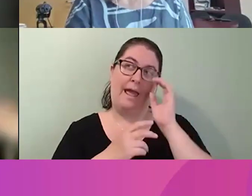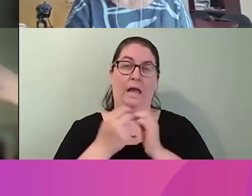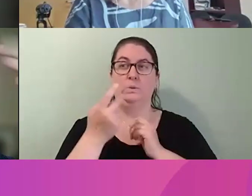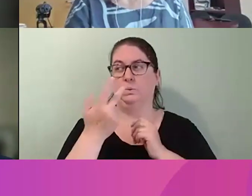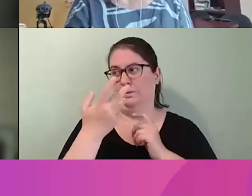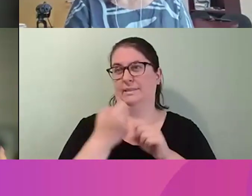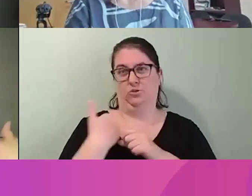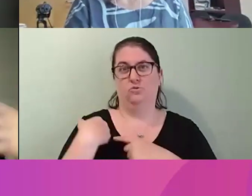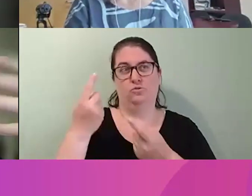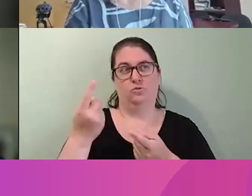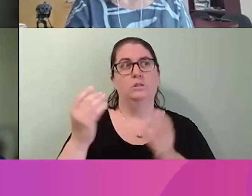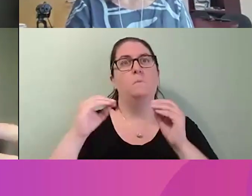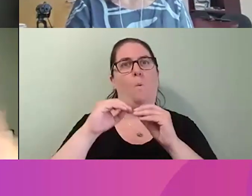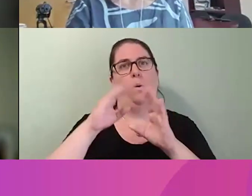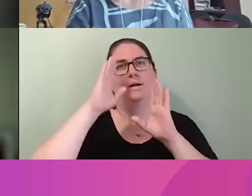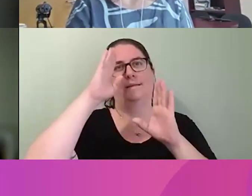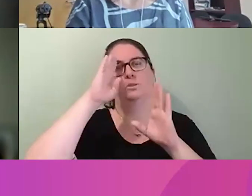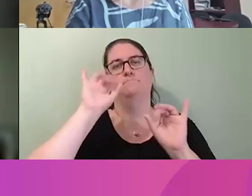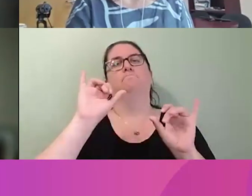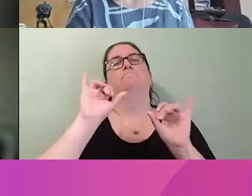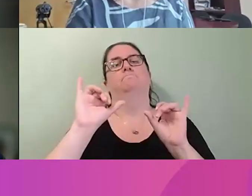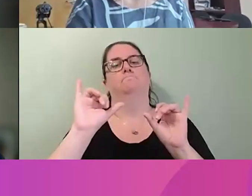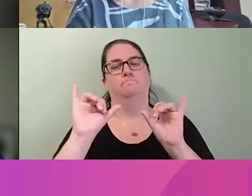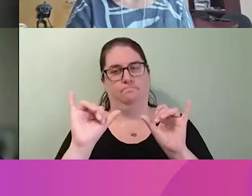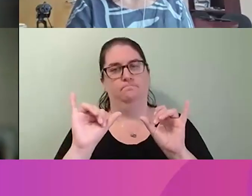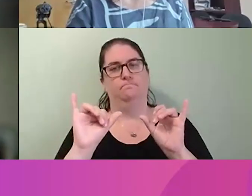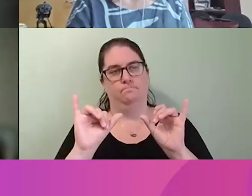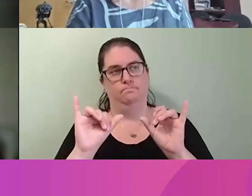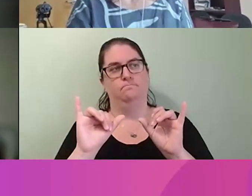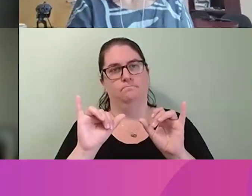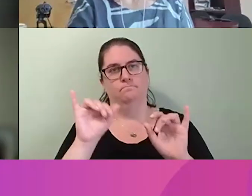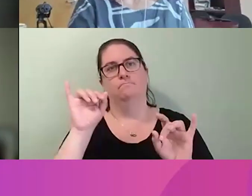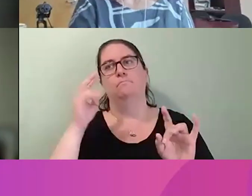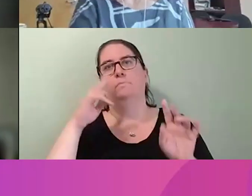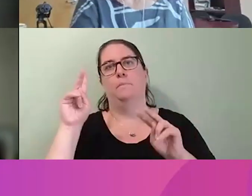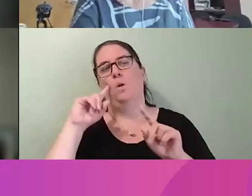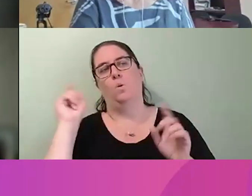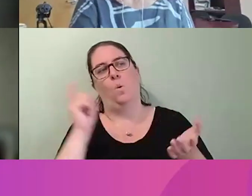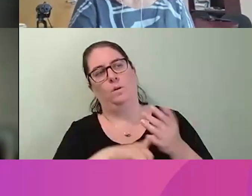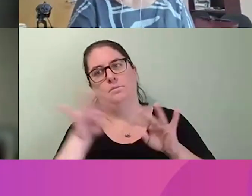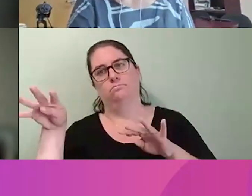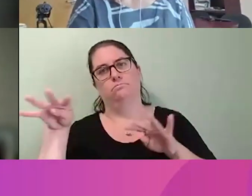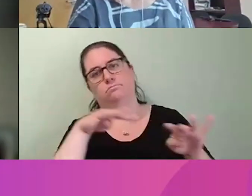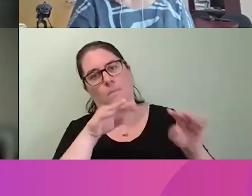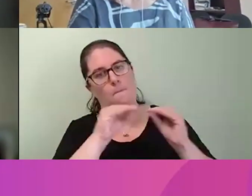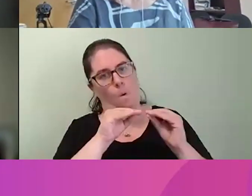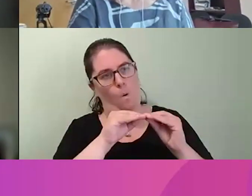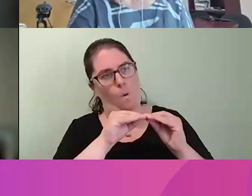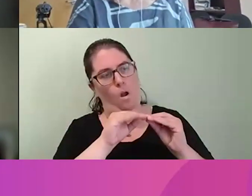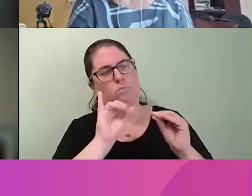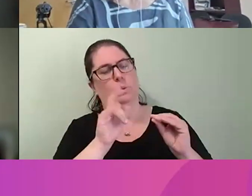years, there's more and more attention being brought to the issue, and how important it is, and how we need to